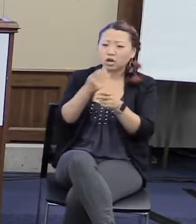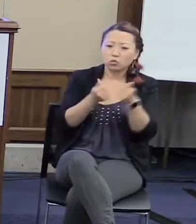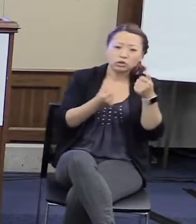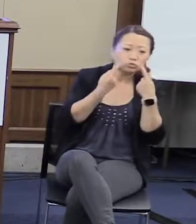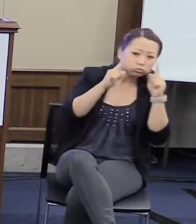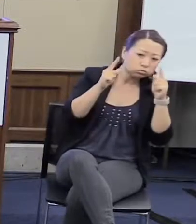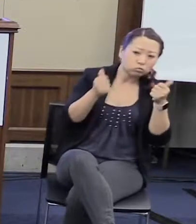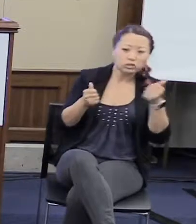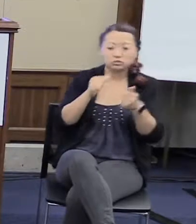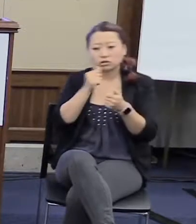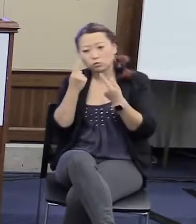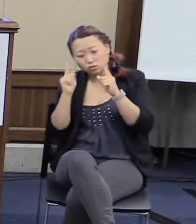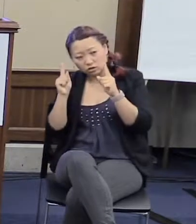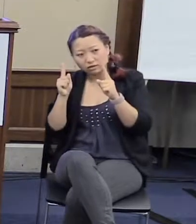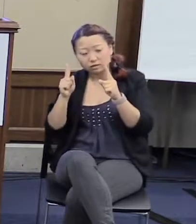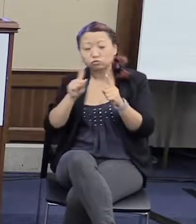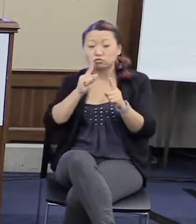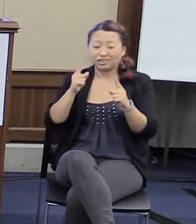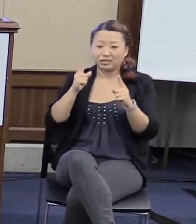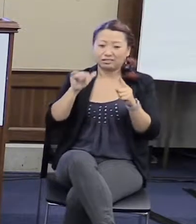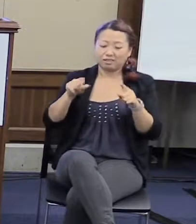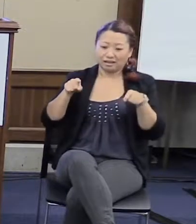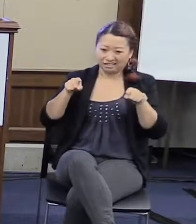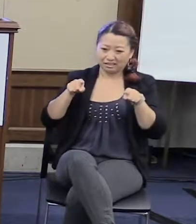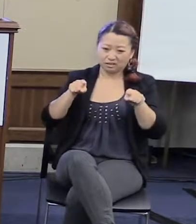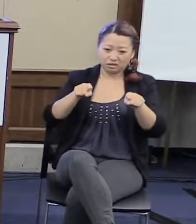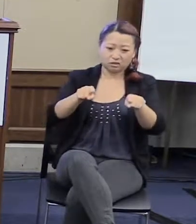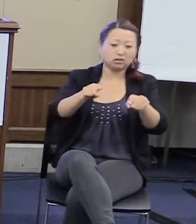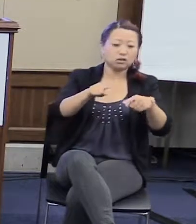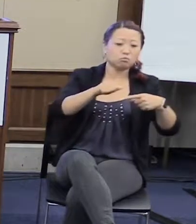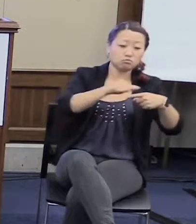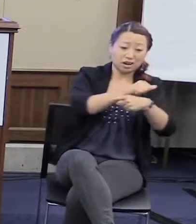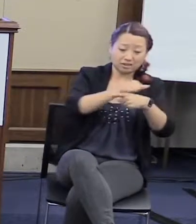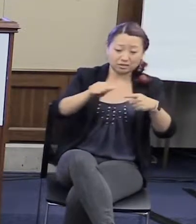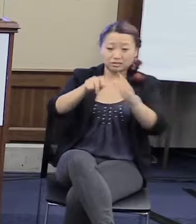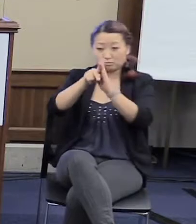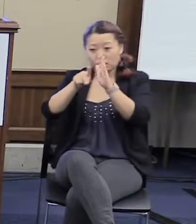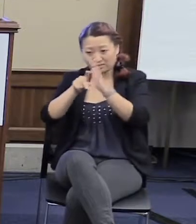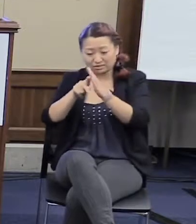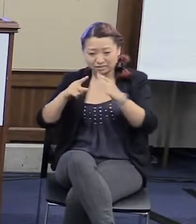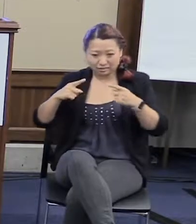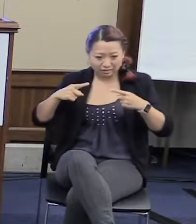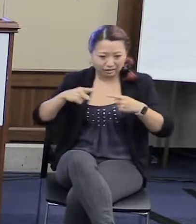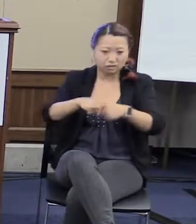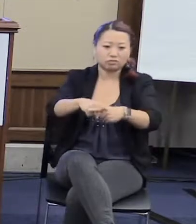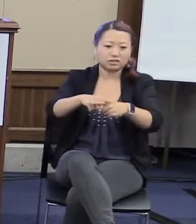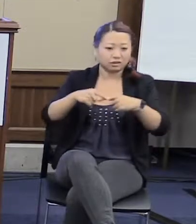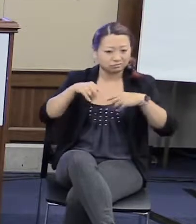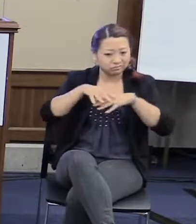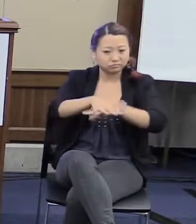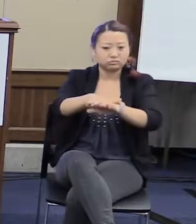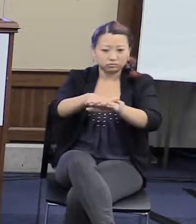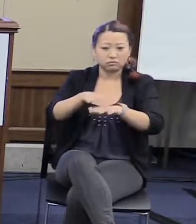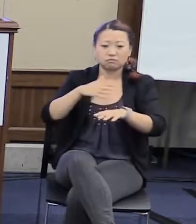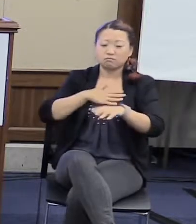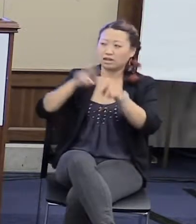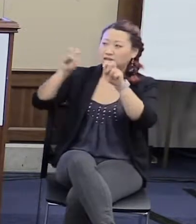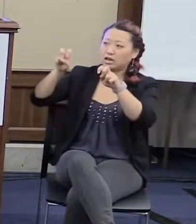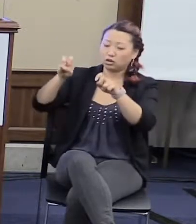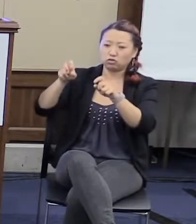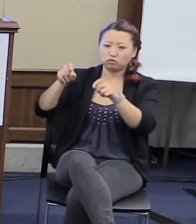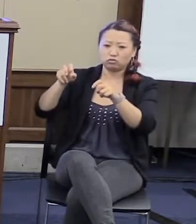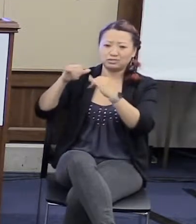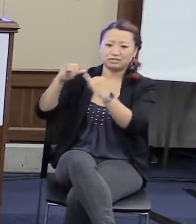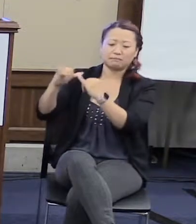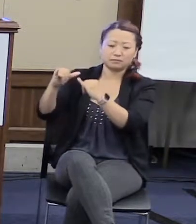doesn't, and really meet that intersection of policy and practice, which is captured in my title. One of the great things is, by law, these